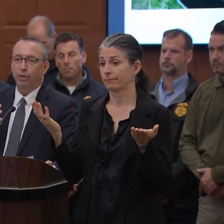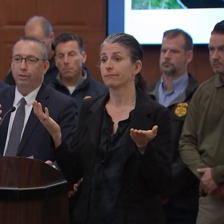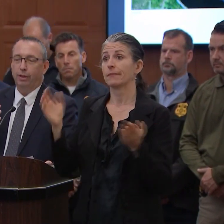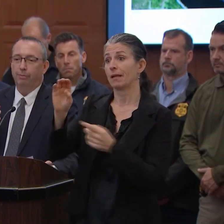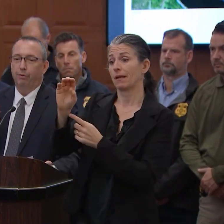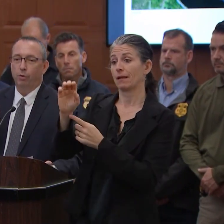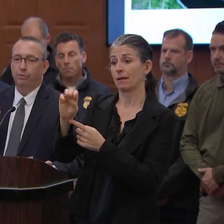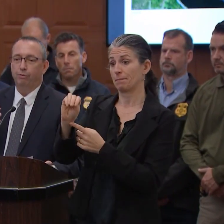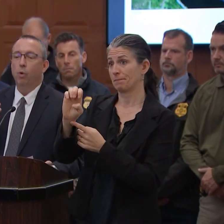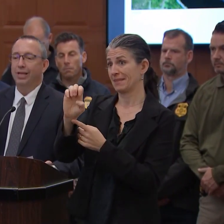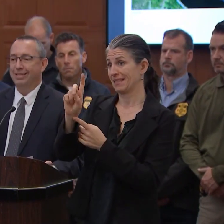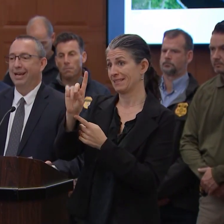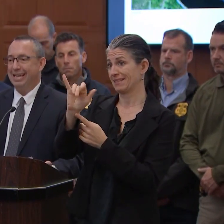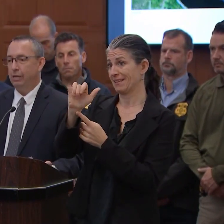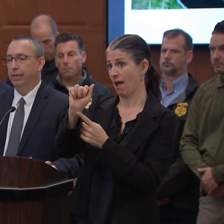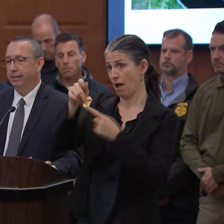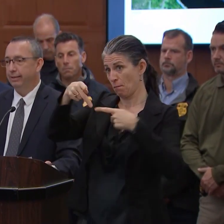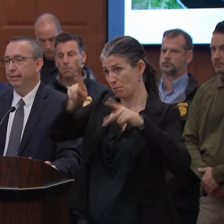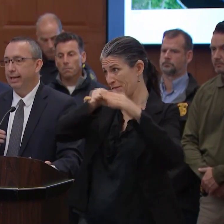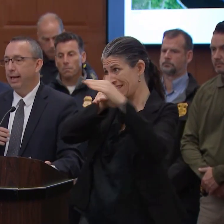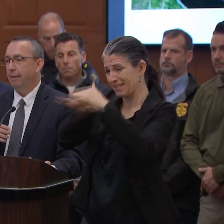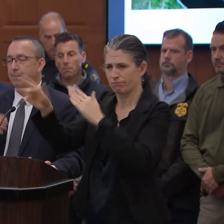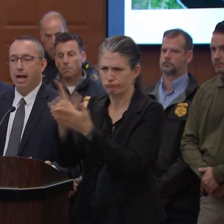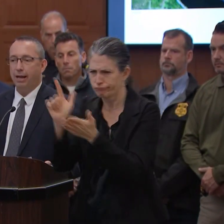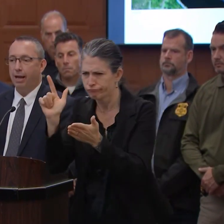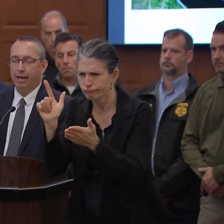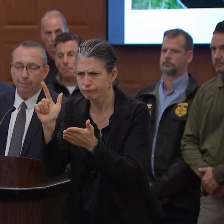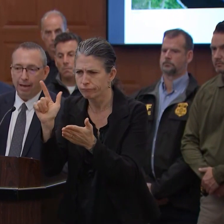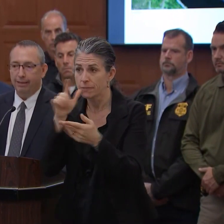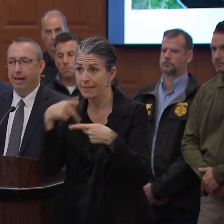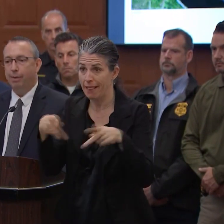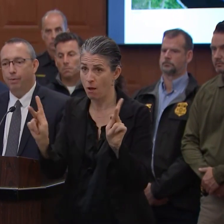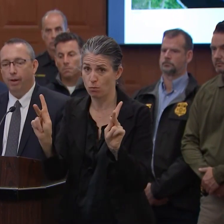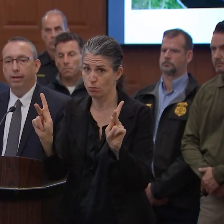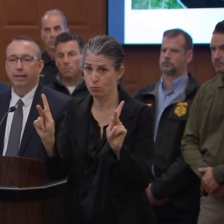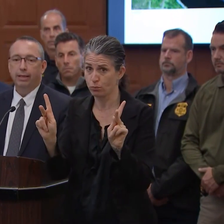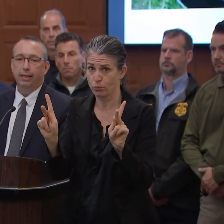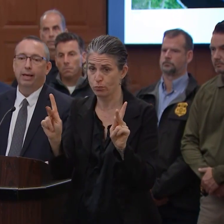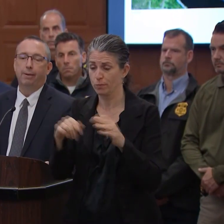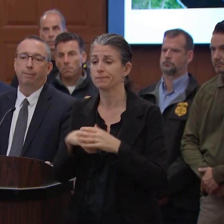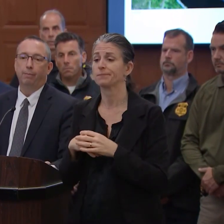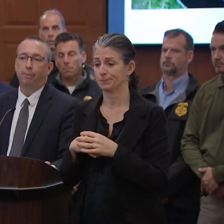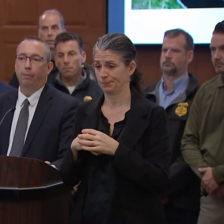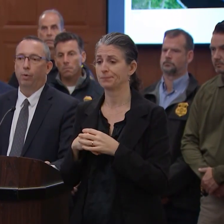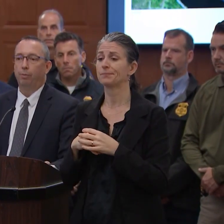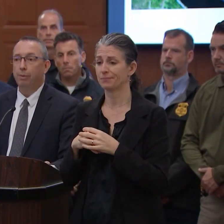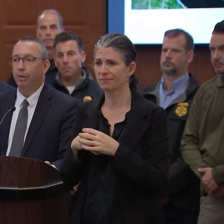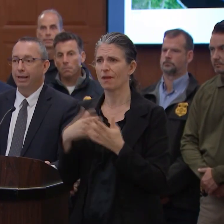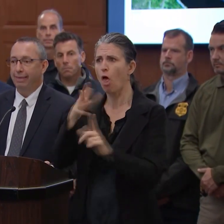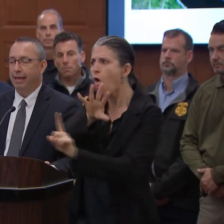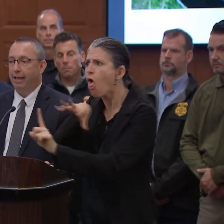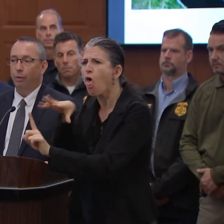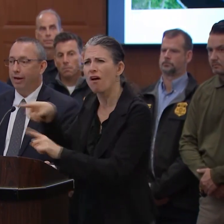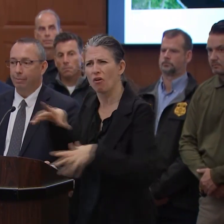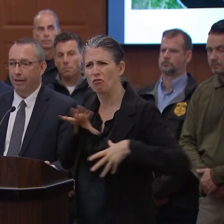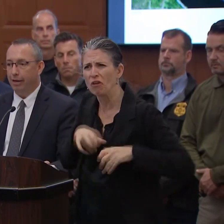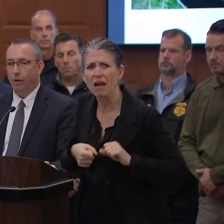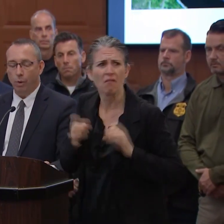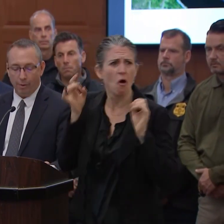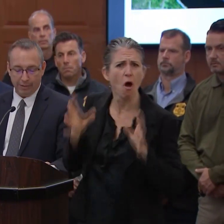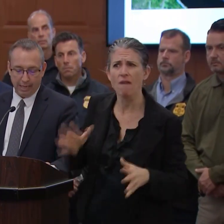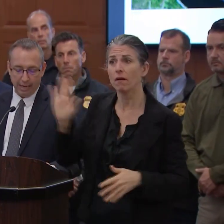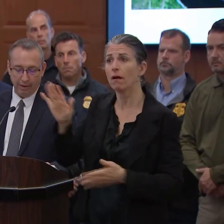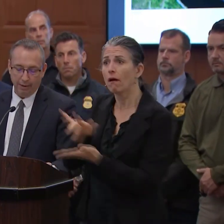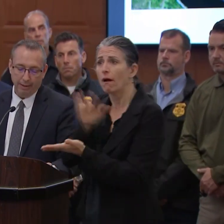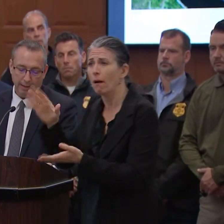these folks focused on healing, not on, hey, am I in camera? What are people going to think? I don't want anybody to